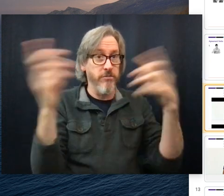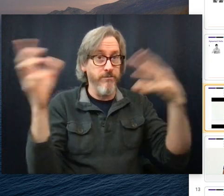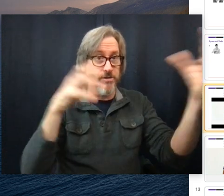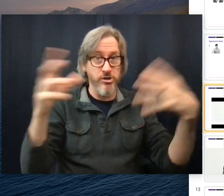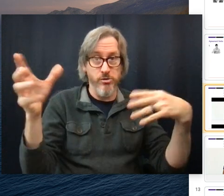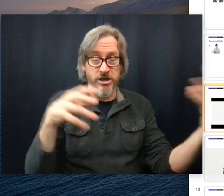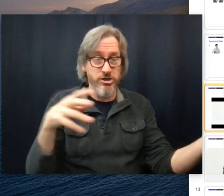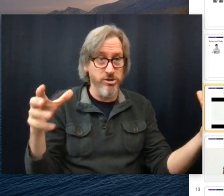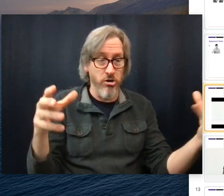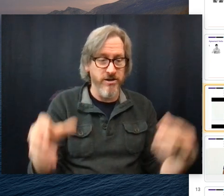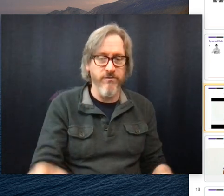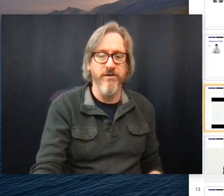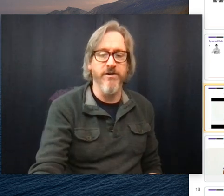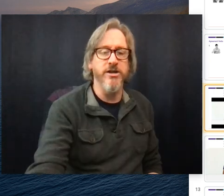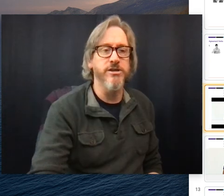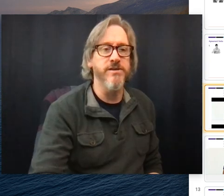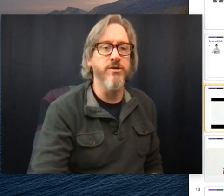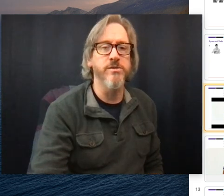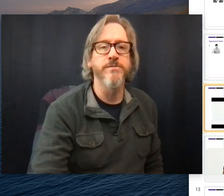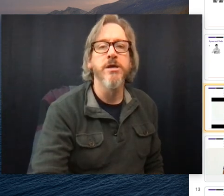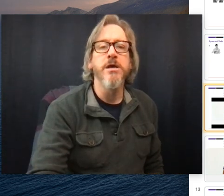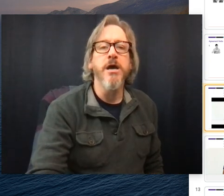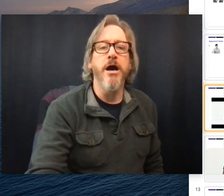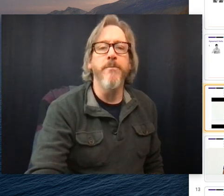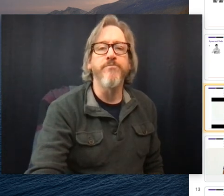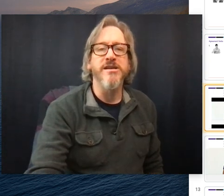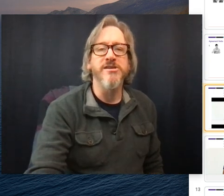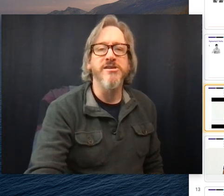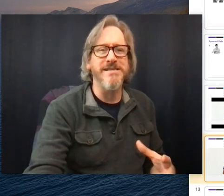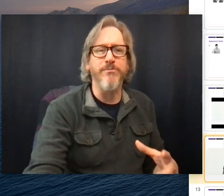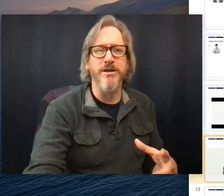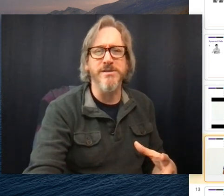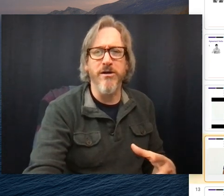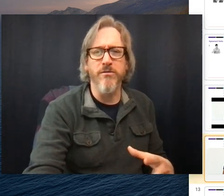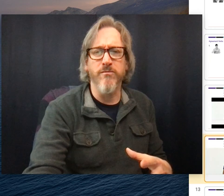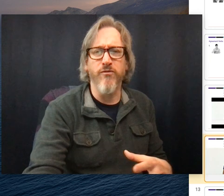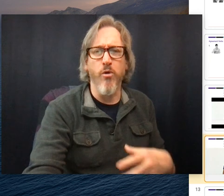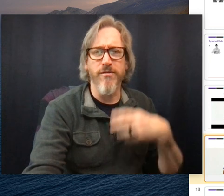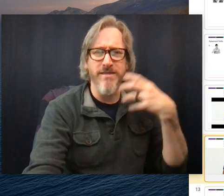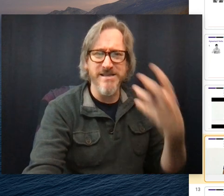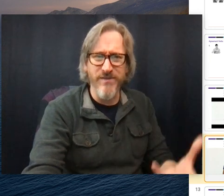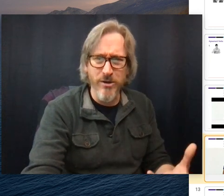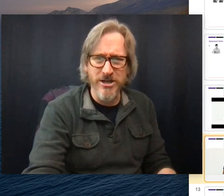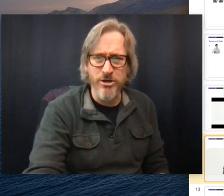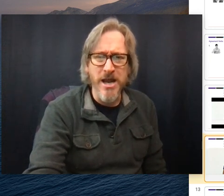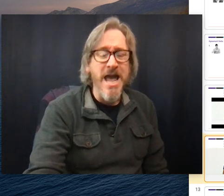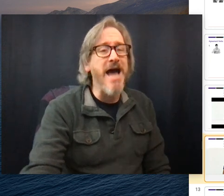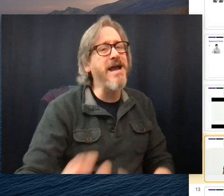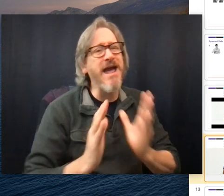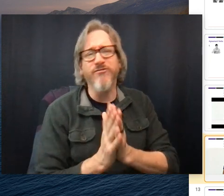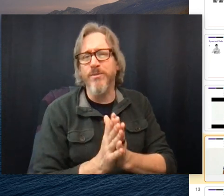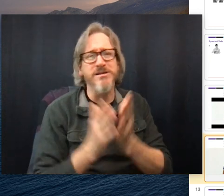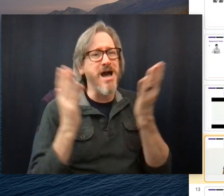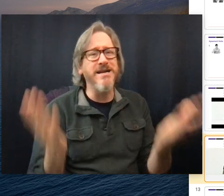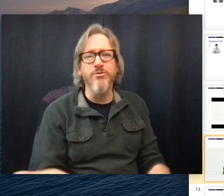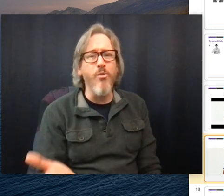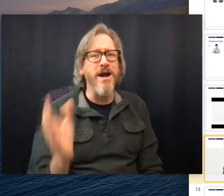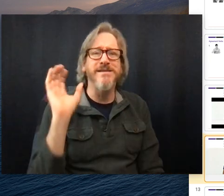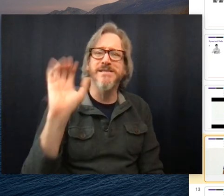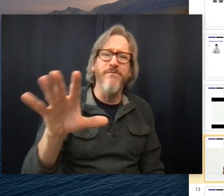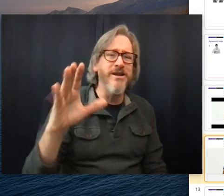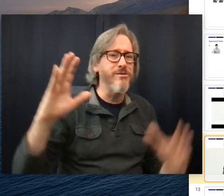another, right? So it shows all the different variations of those. So I wanted to separate those out for this video lecture. And I have to apologize. I